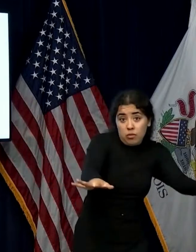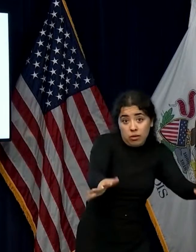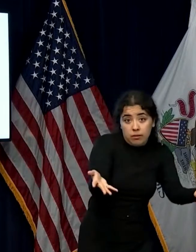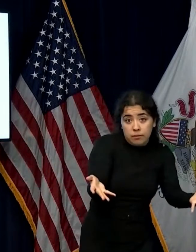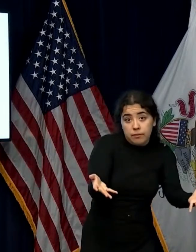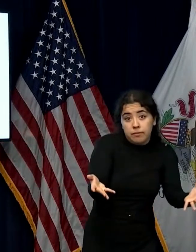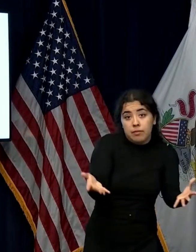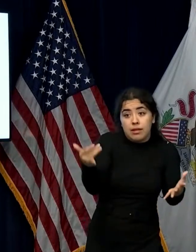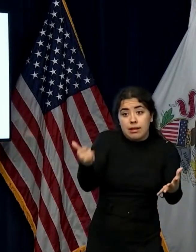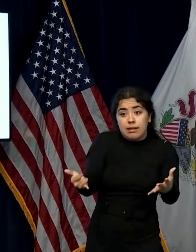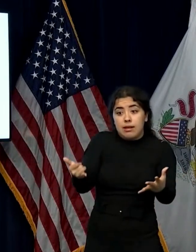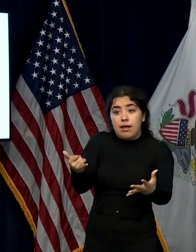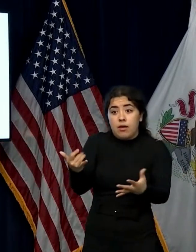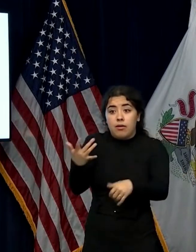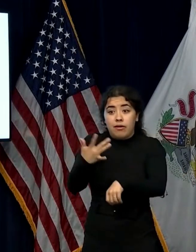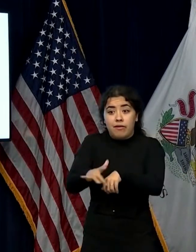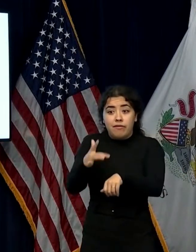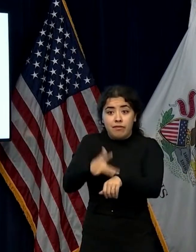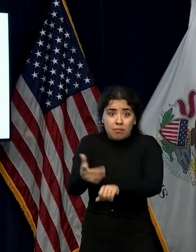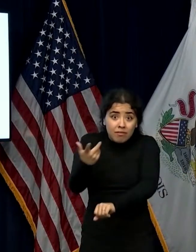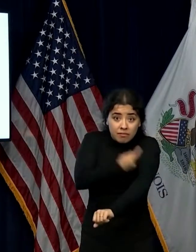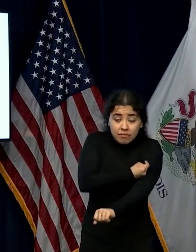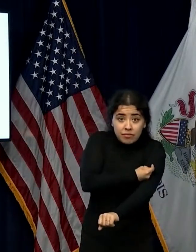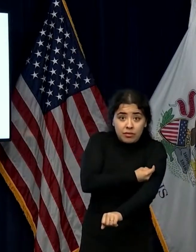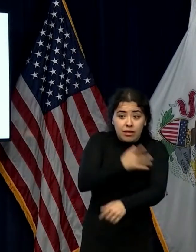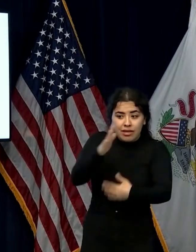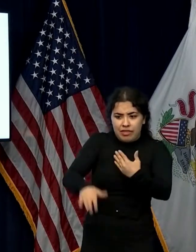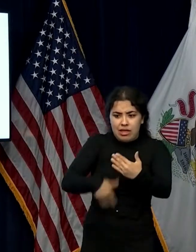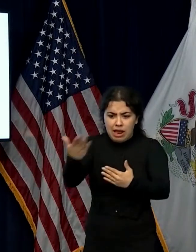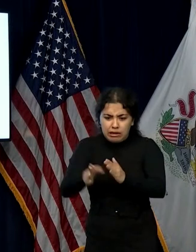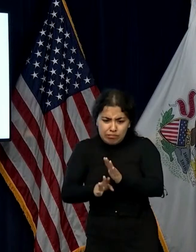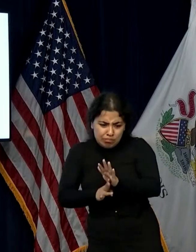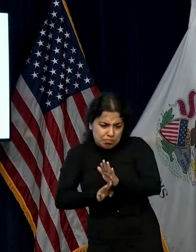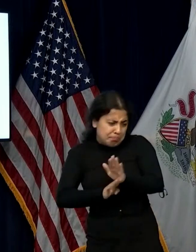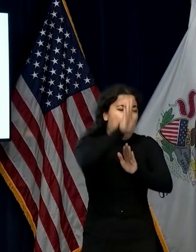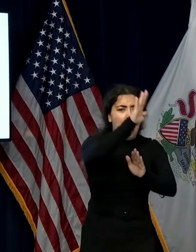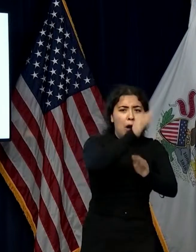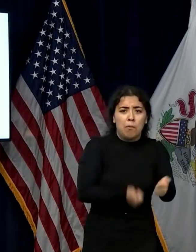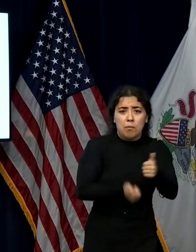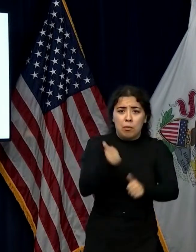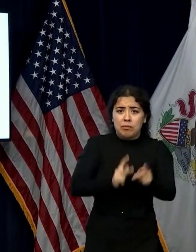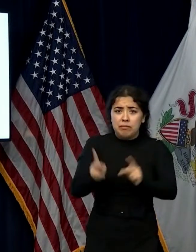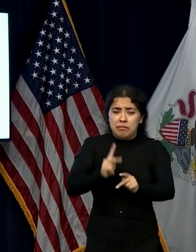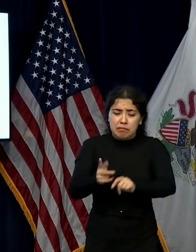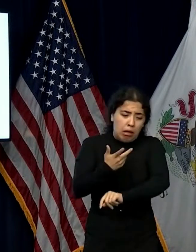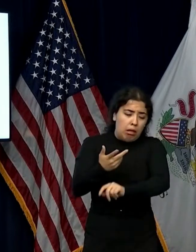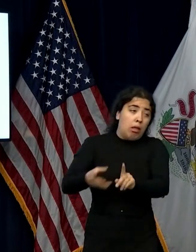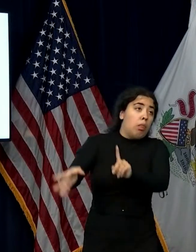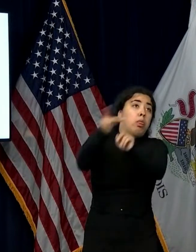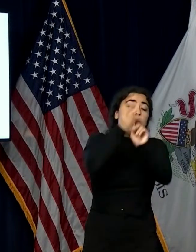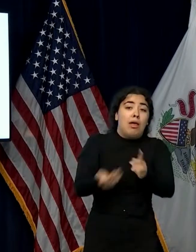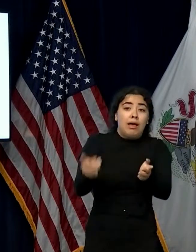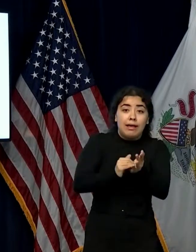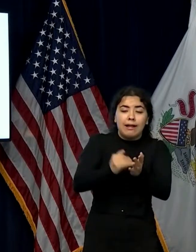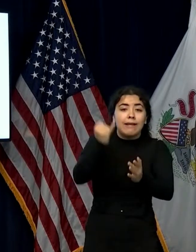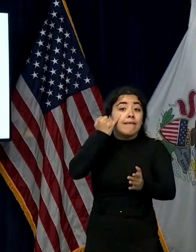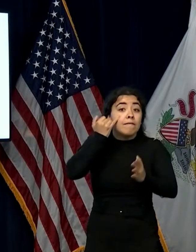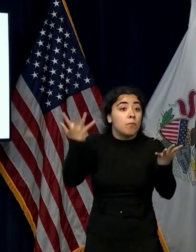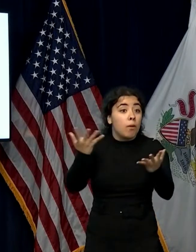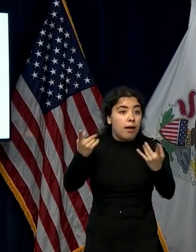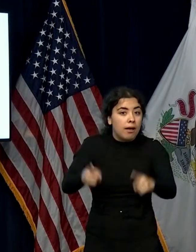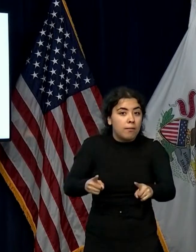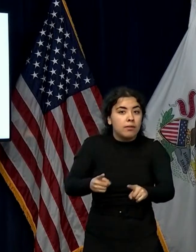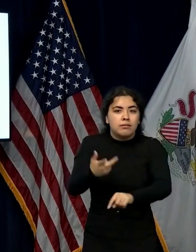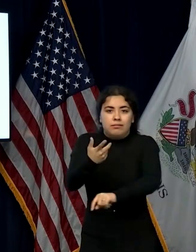wave. And that next wave wants to threaten us if we don't avail ourselves of these tools. Let's do what's